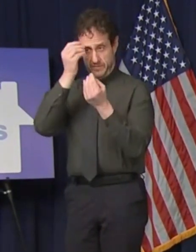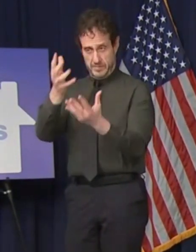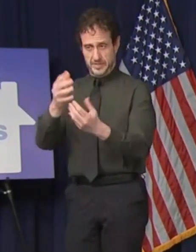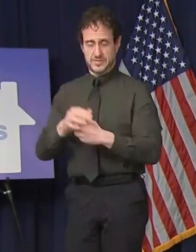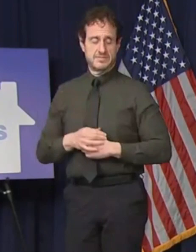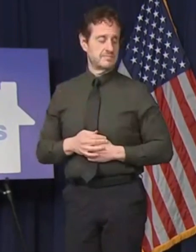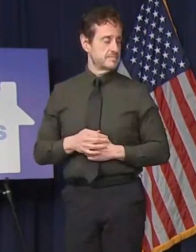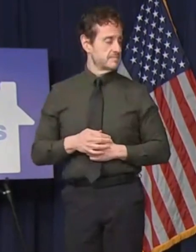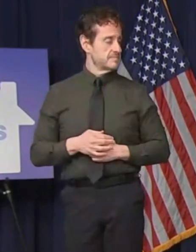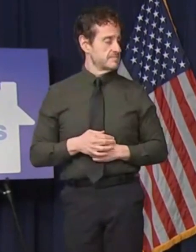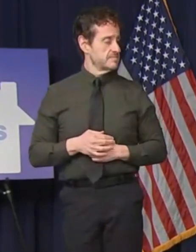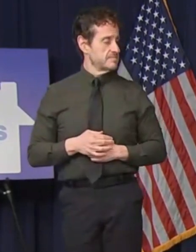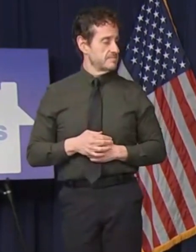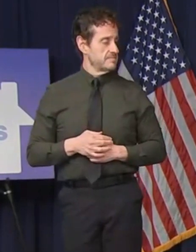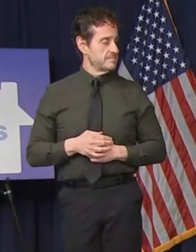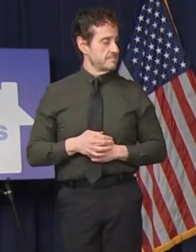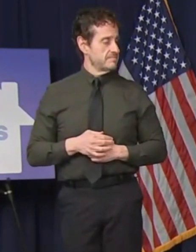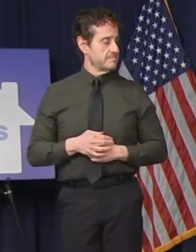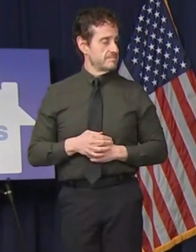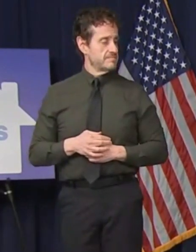you, sir.